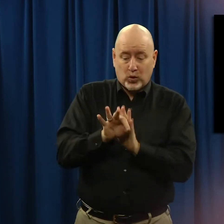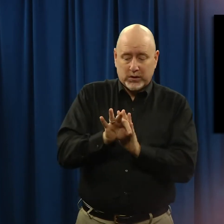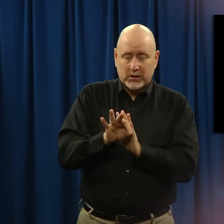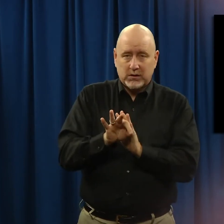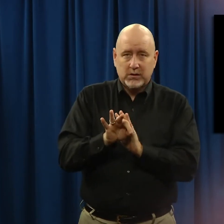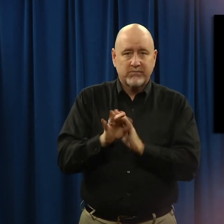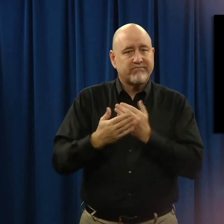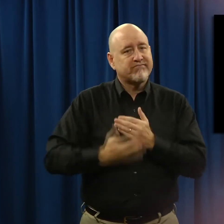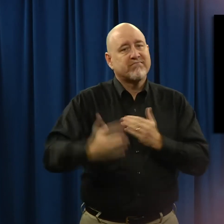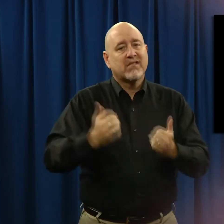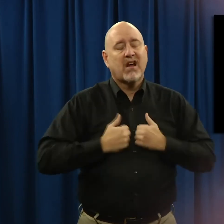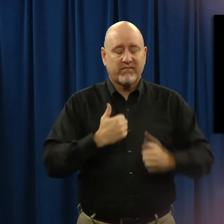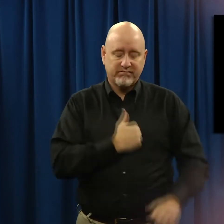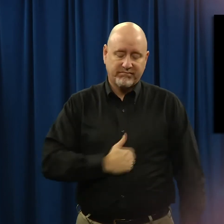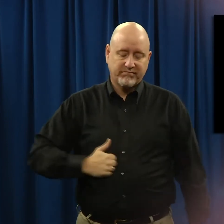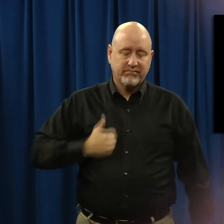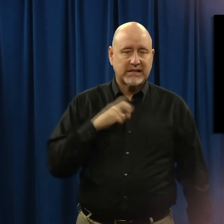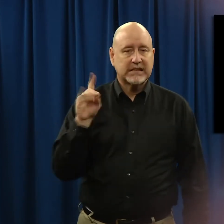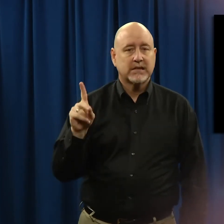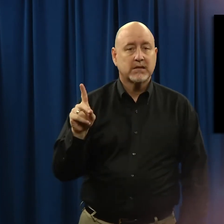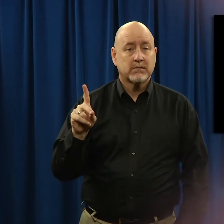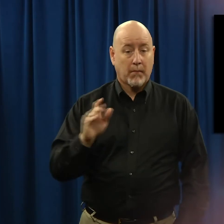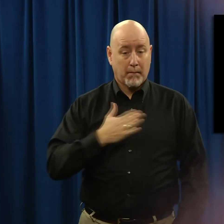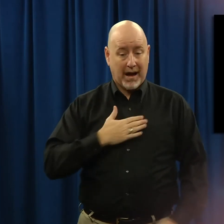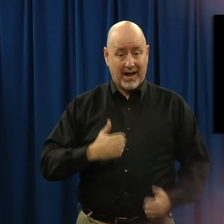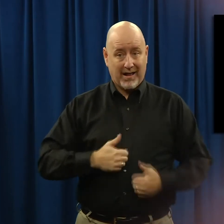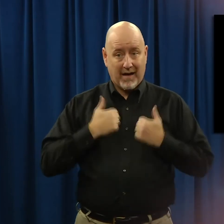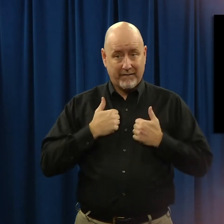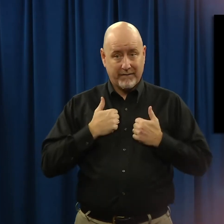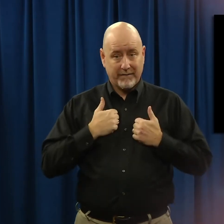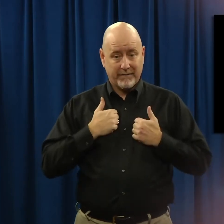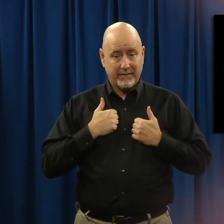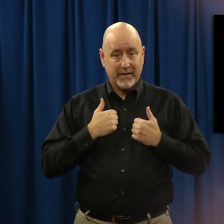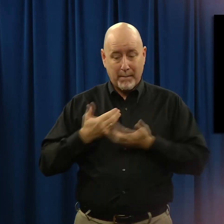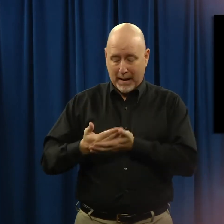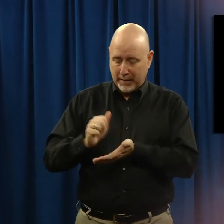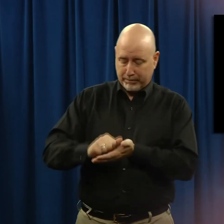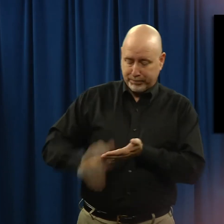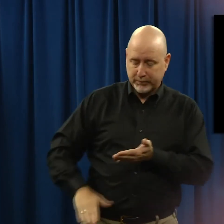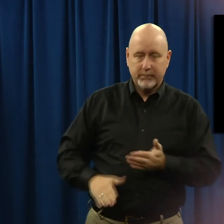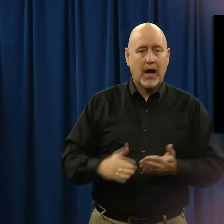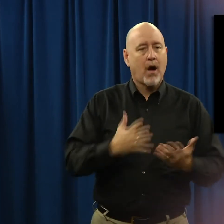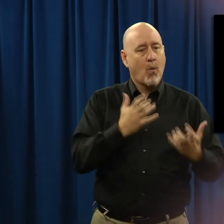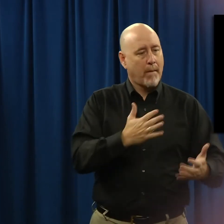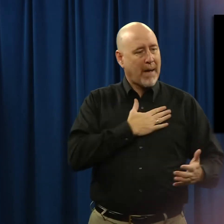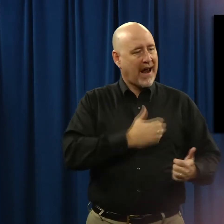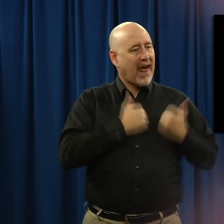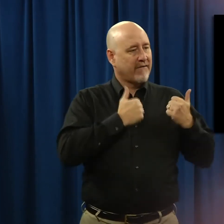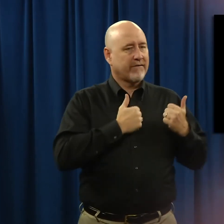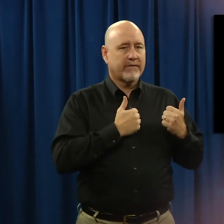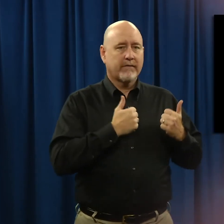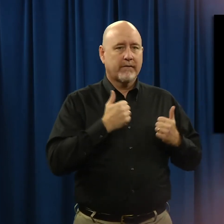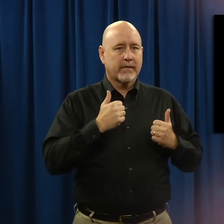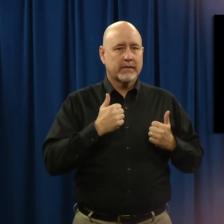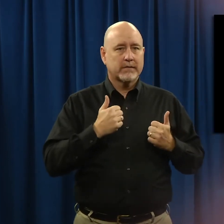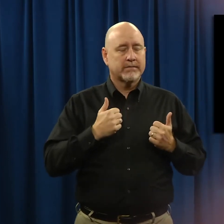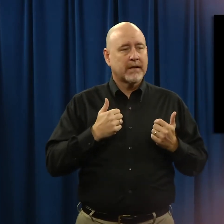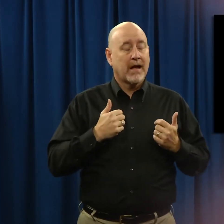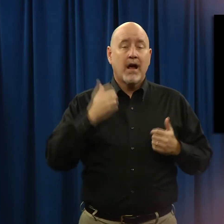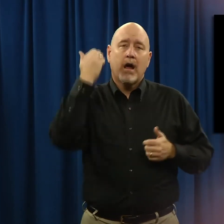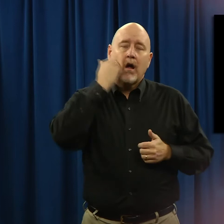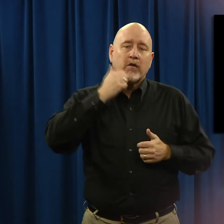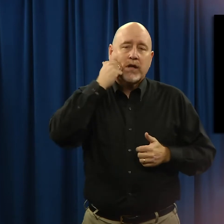regret. I chose my life over my baby's life, and that torments me every